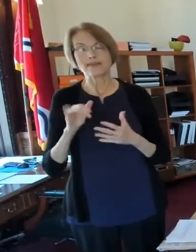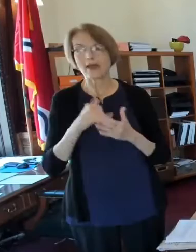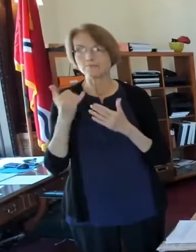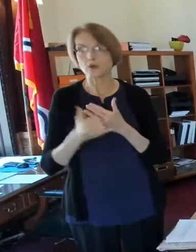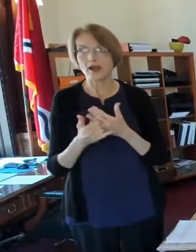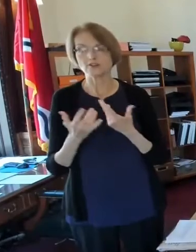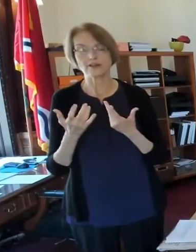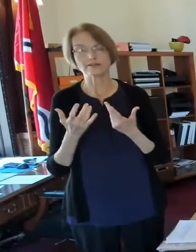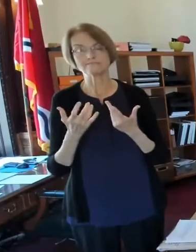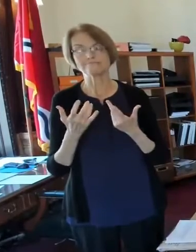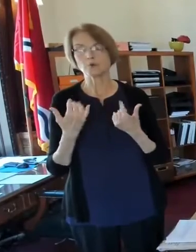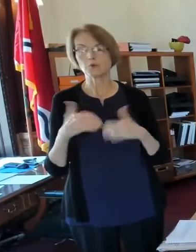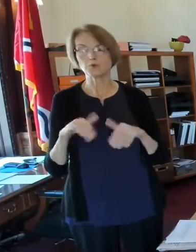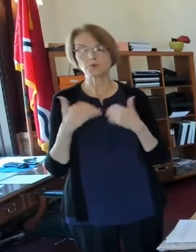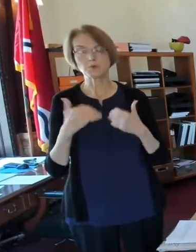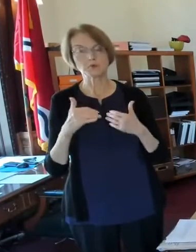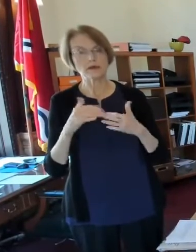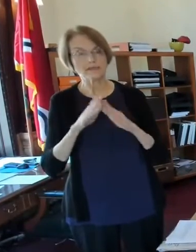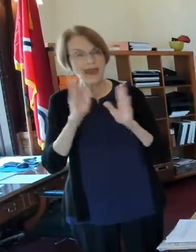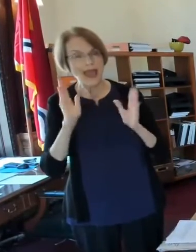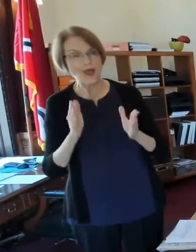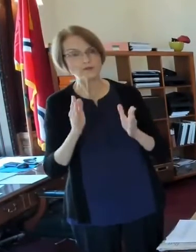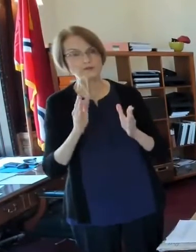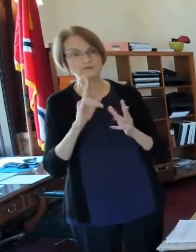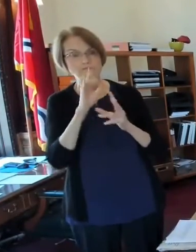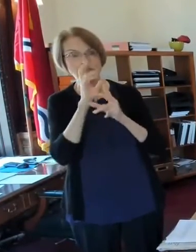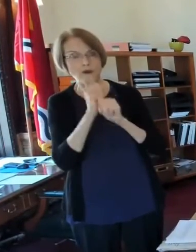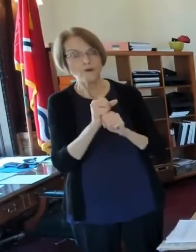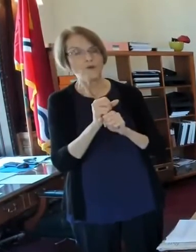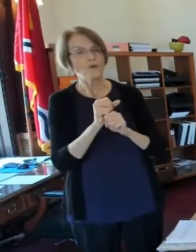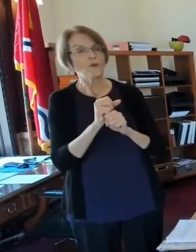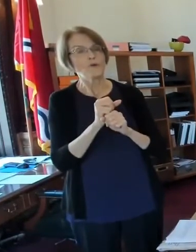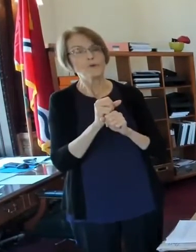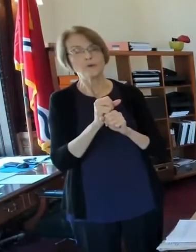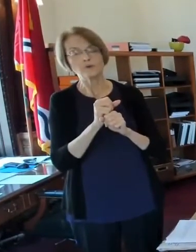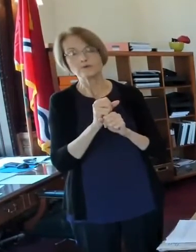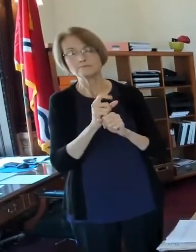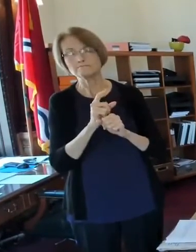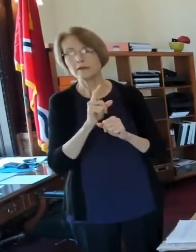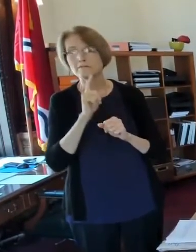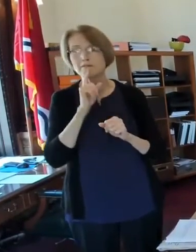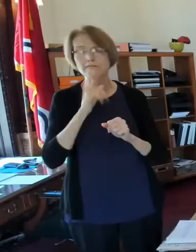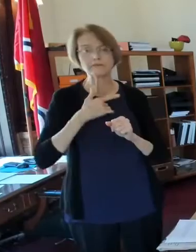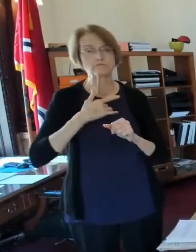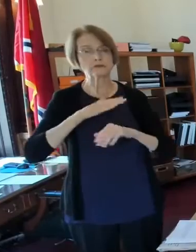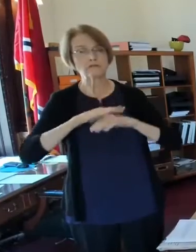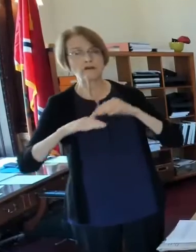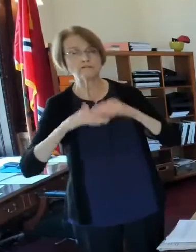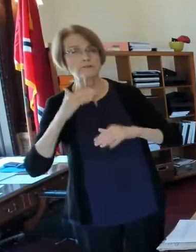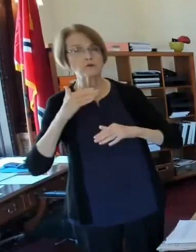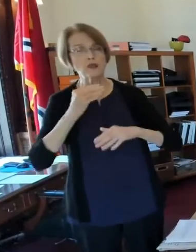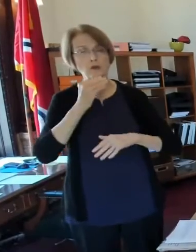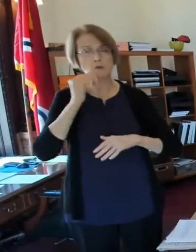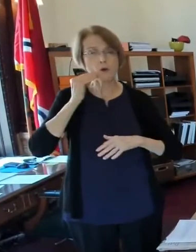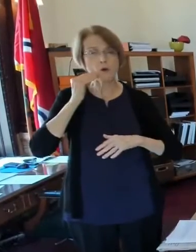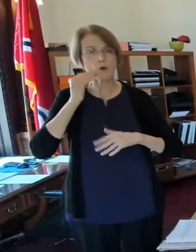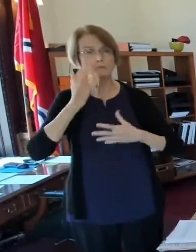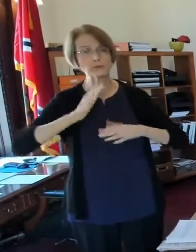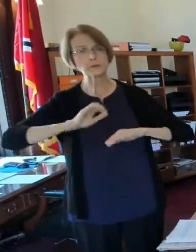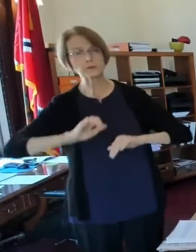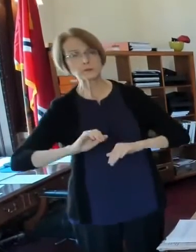very inviting and very homey place for homeless